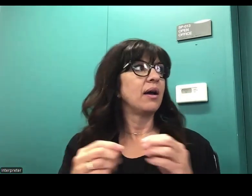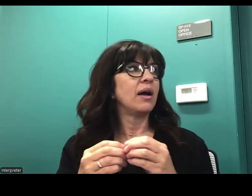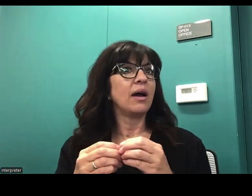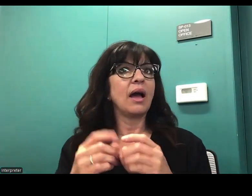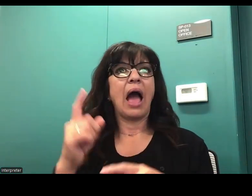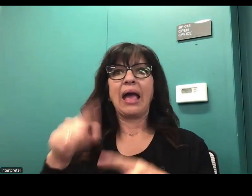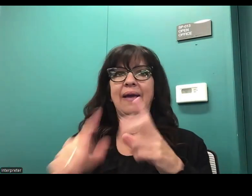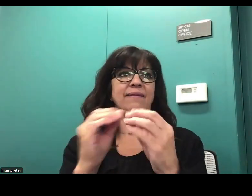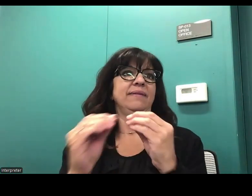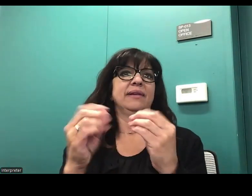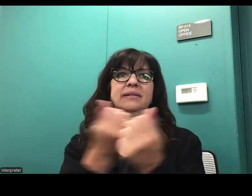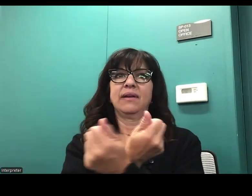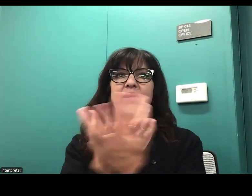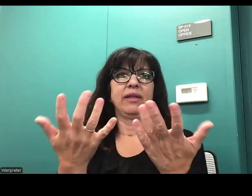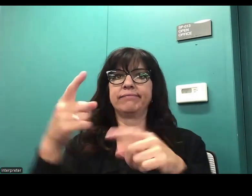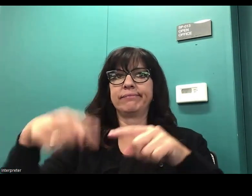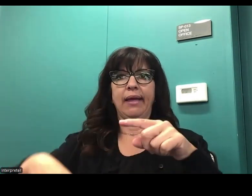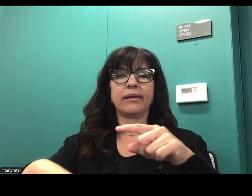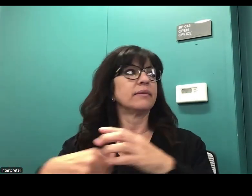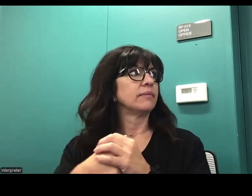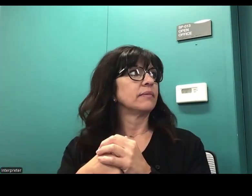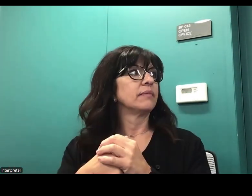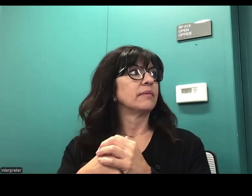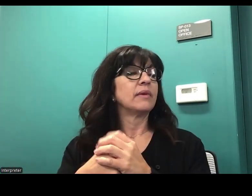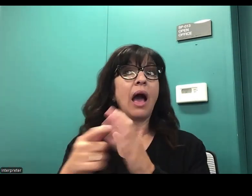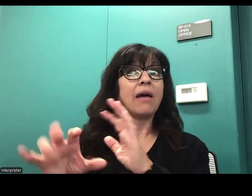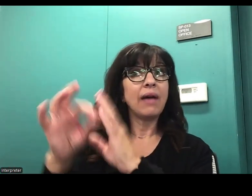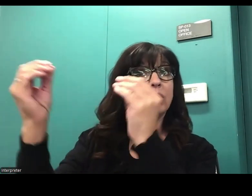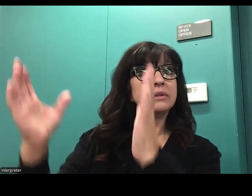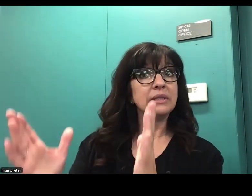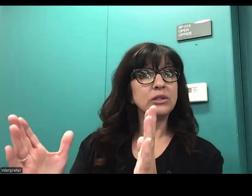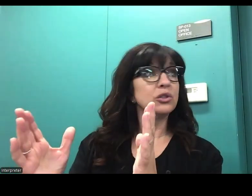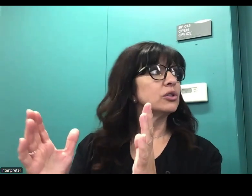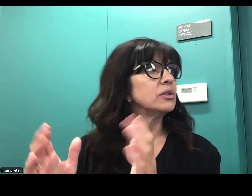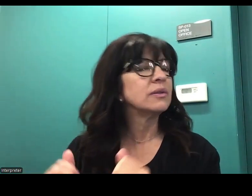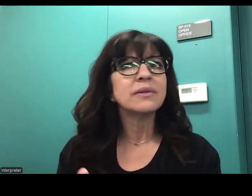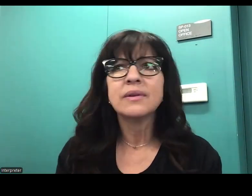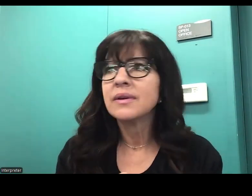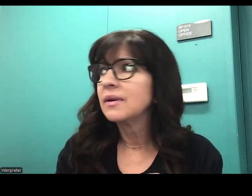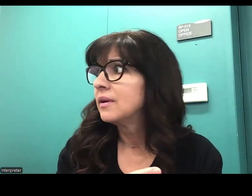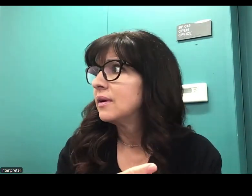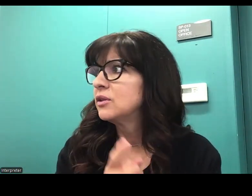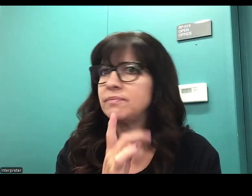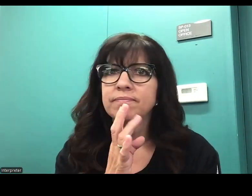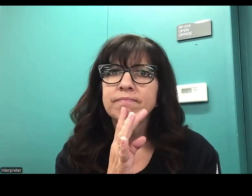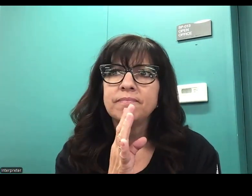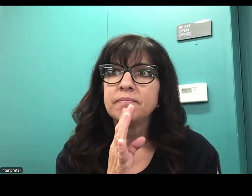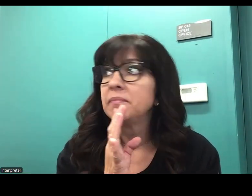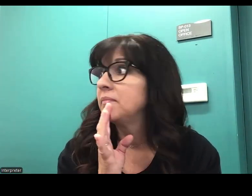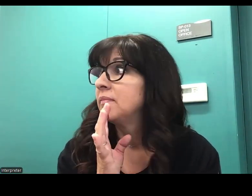but I can't fix everything. I have found teachers other jobs in districts where they won't